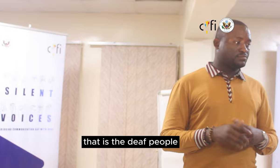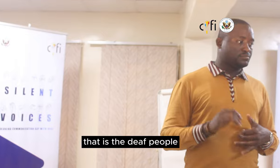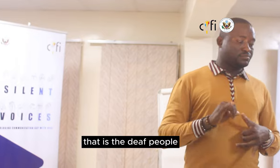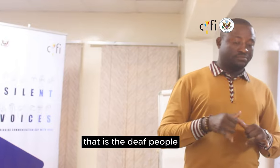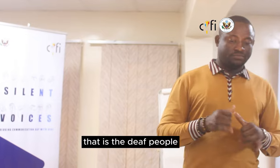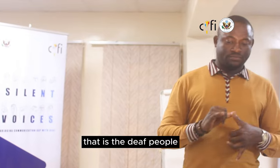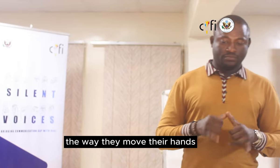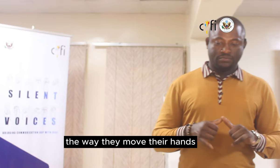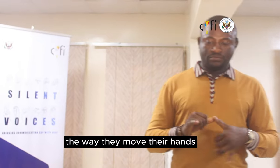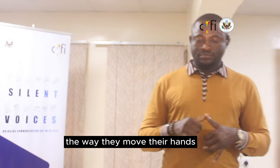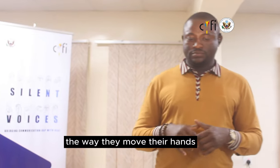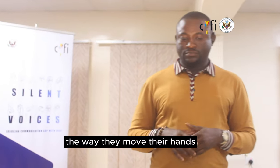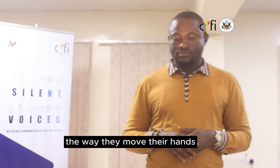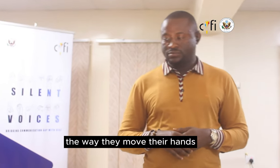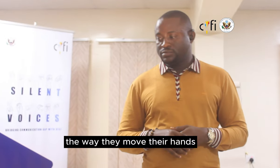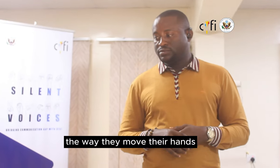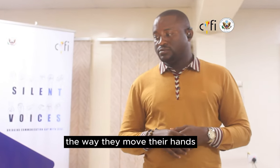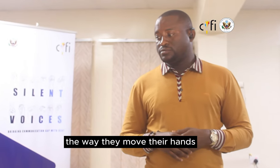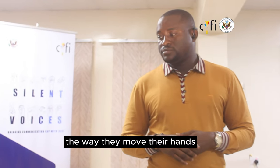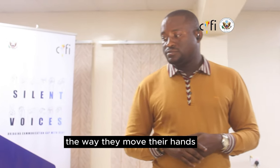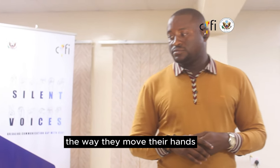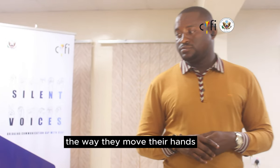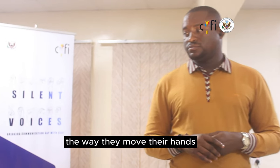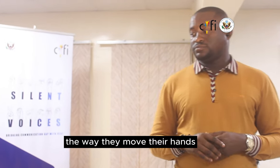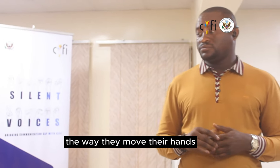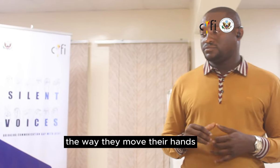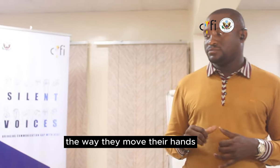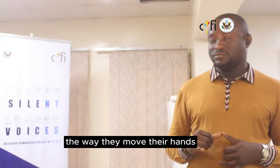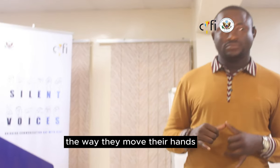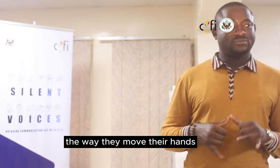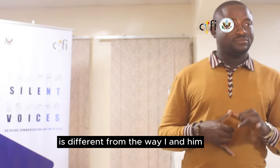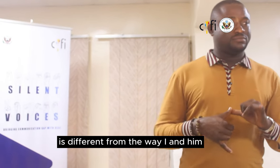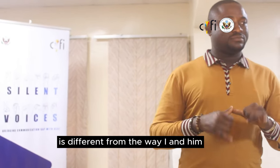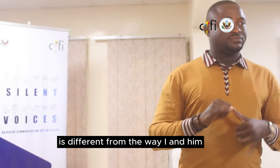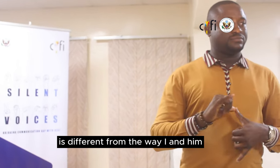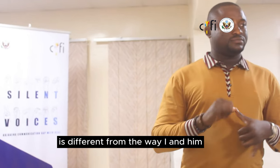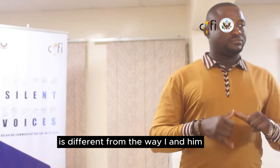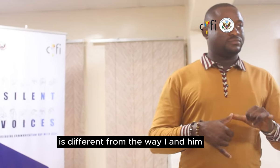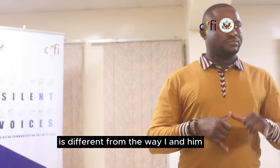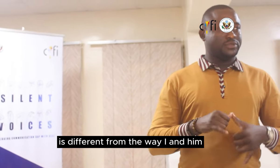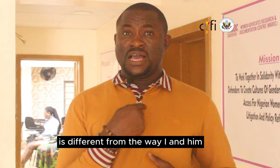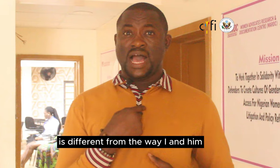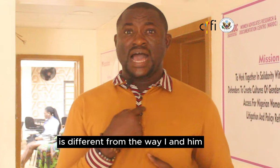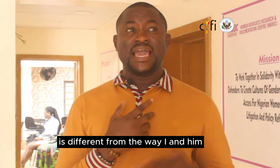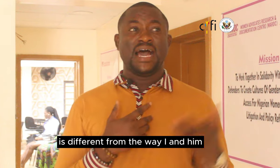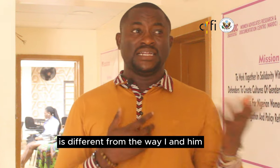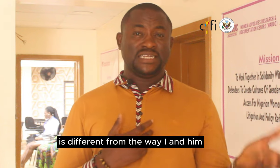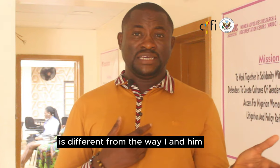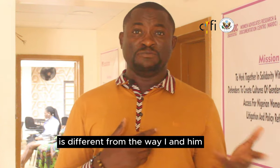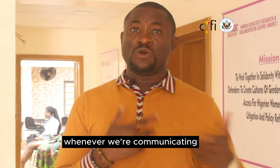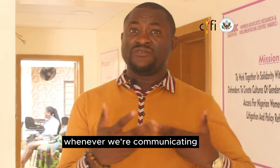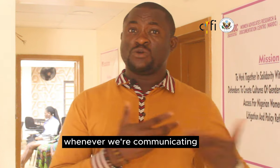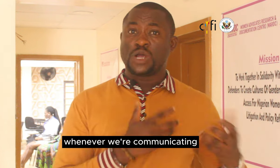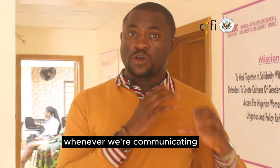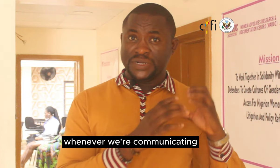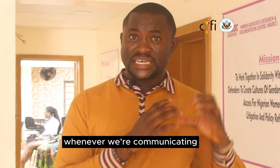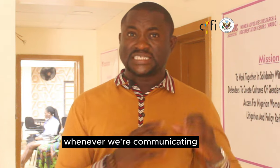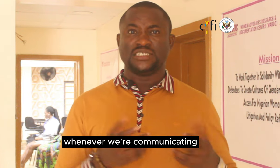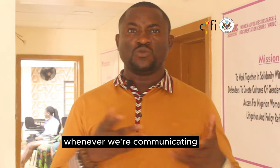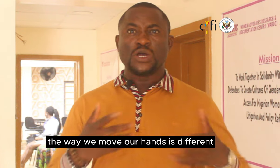people, the way they move their hands is different from the way I and him, whenever we're communicating, the way we